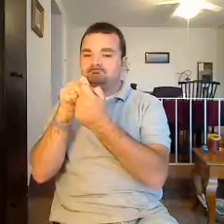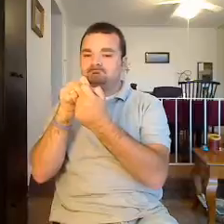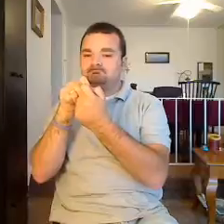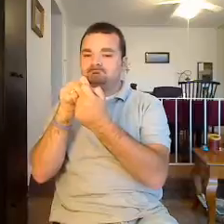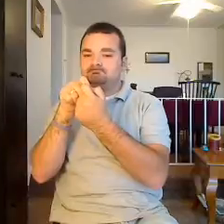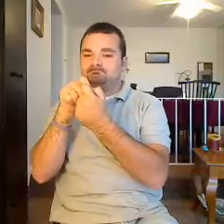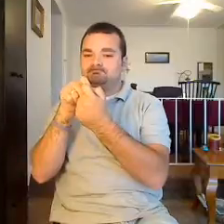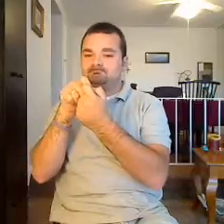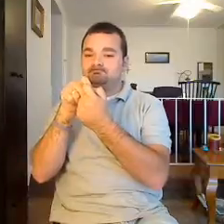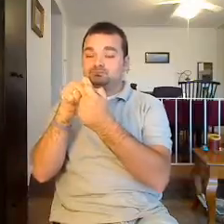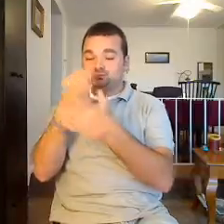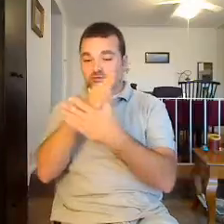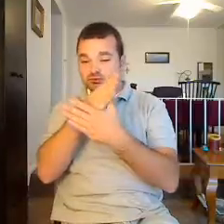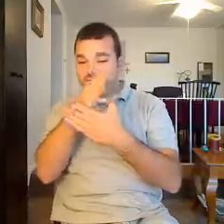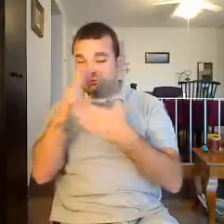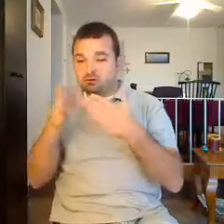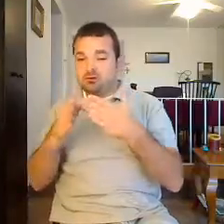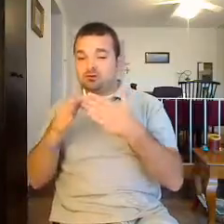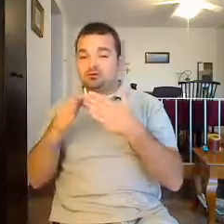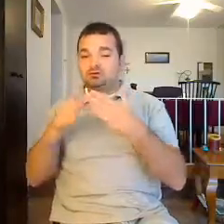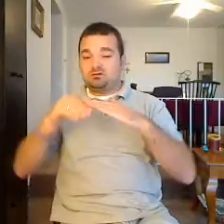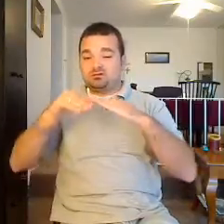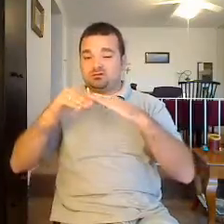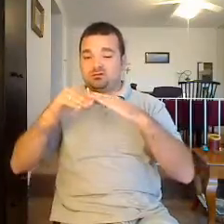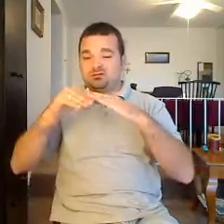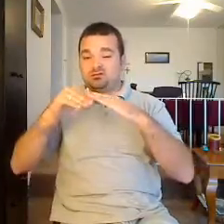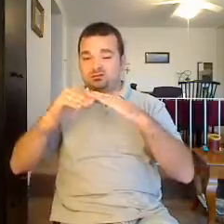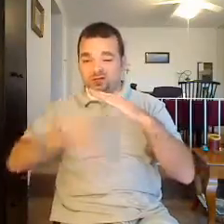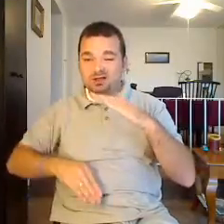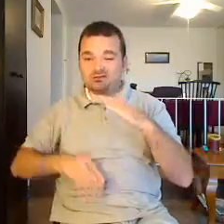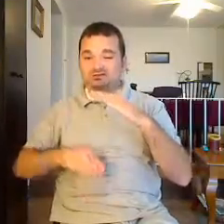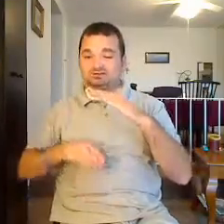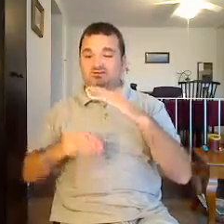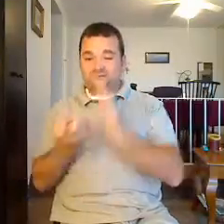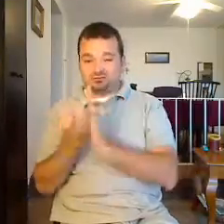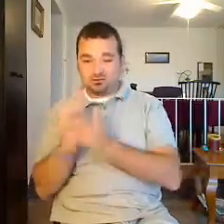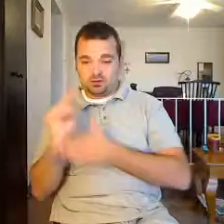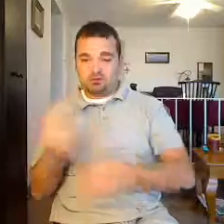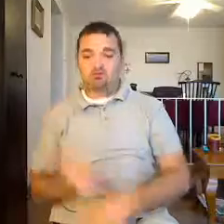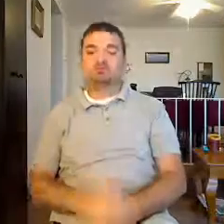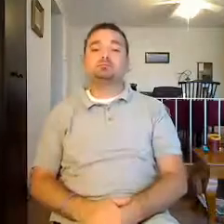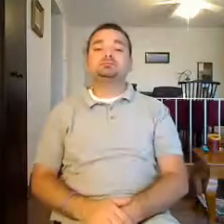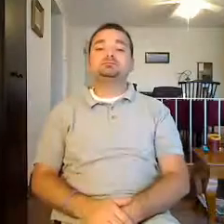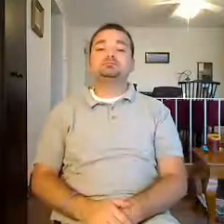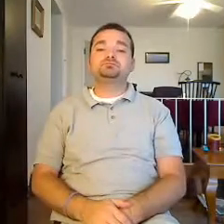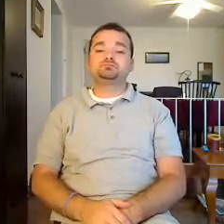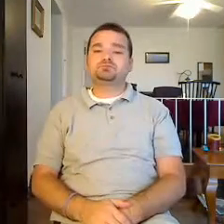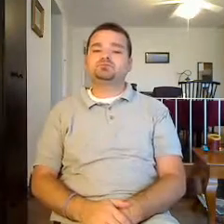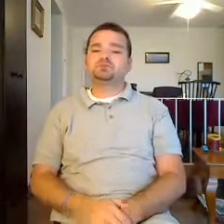actually results in less material to review later. So you want to make sure that you find a nice balance between the